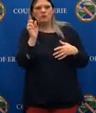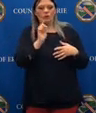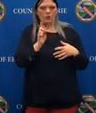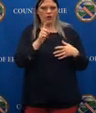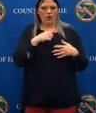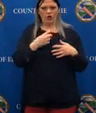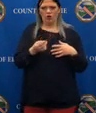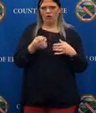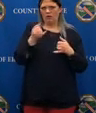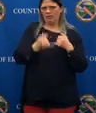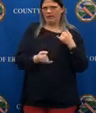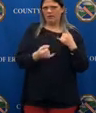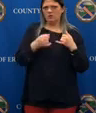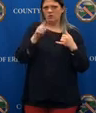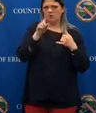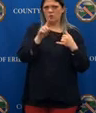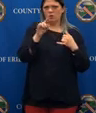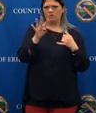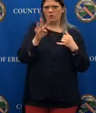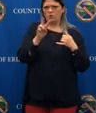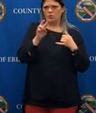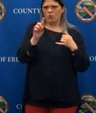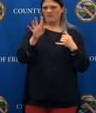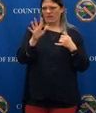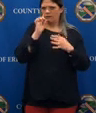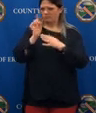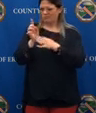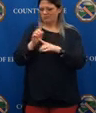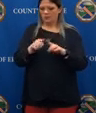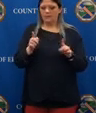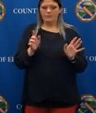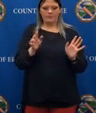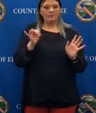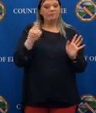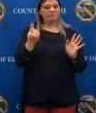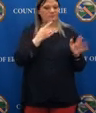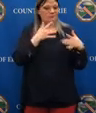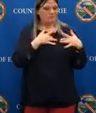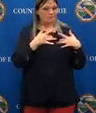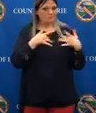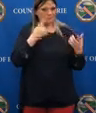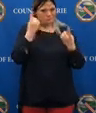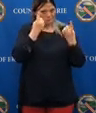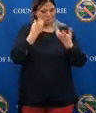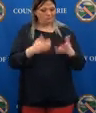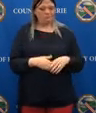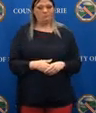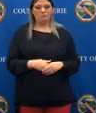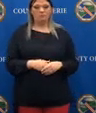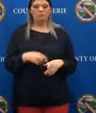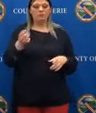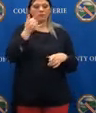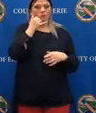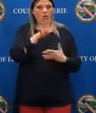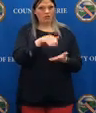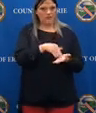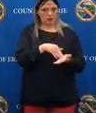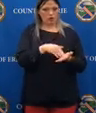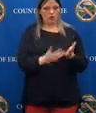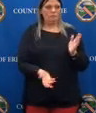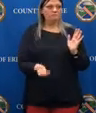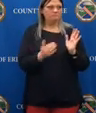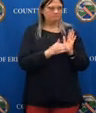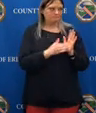saw, was 14215. We'll look at that in a second, but that is something to consider. The COVID-19 call center, once